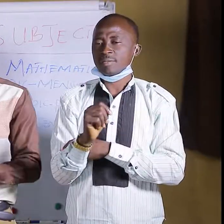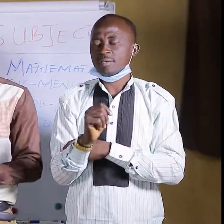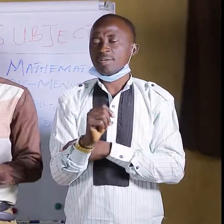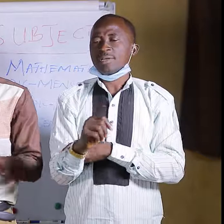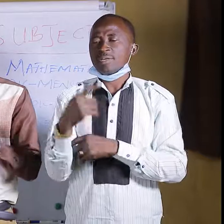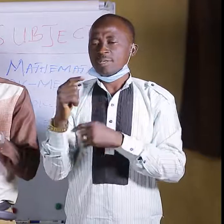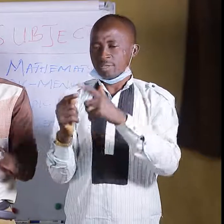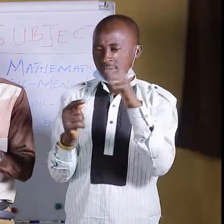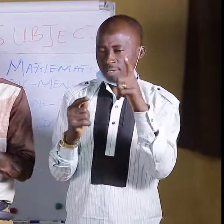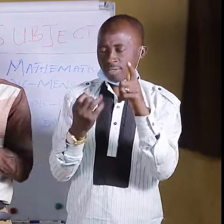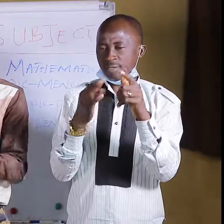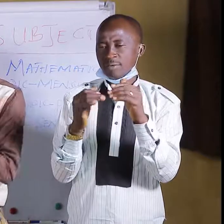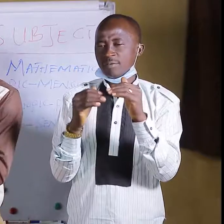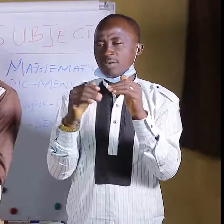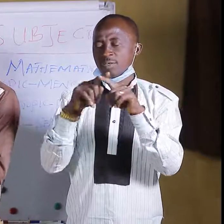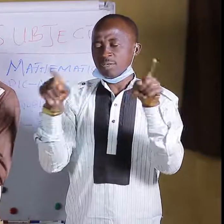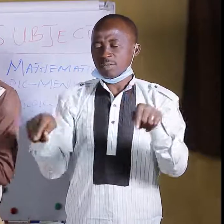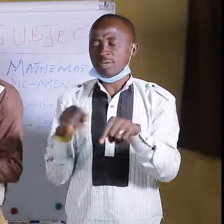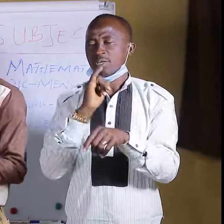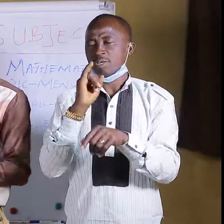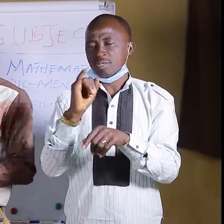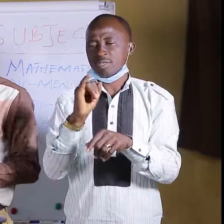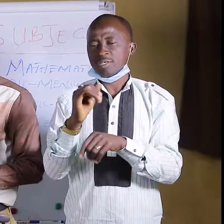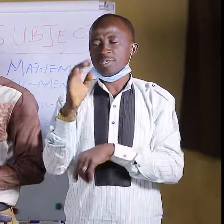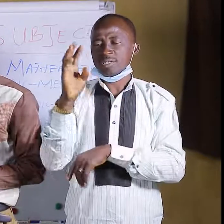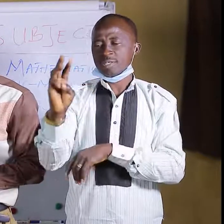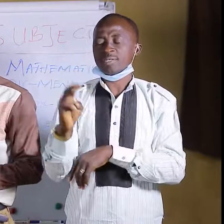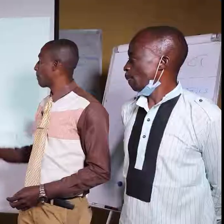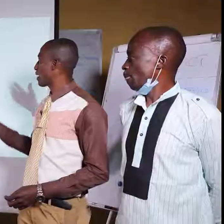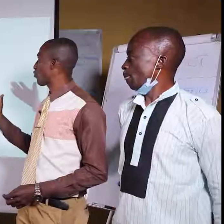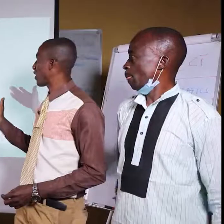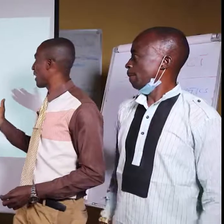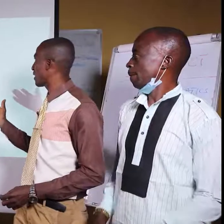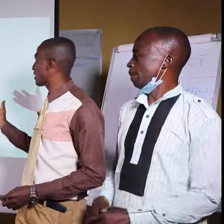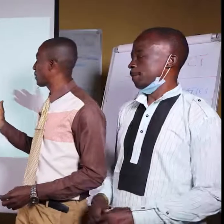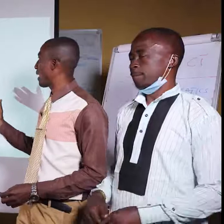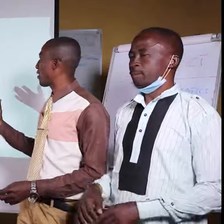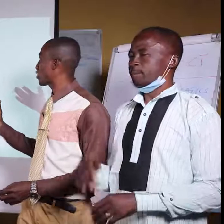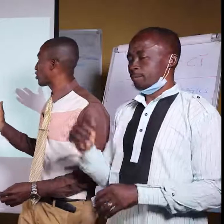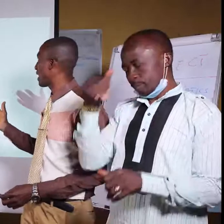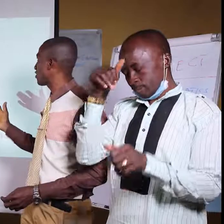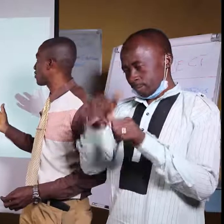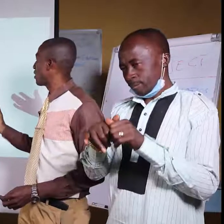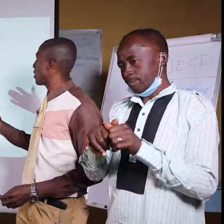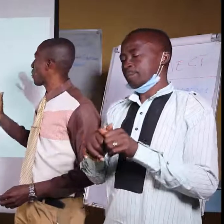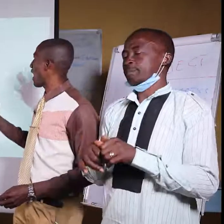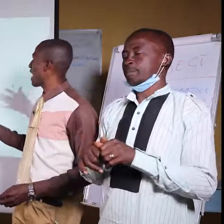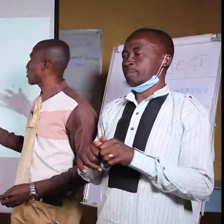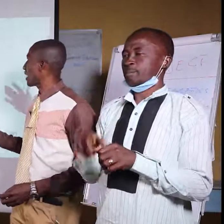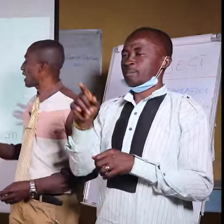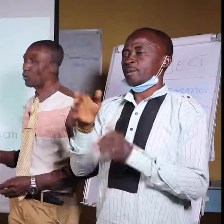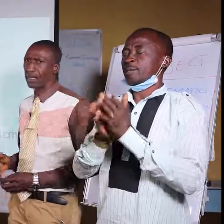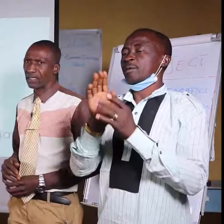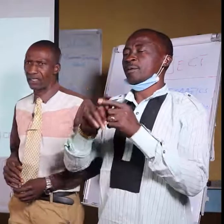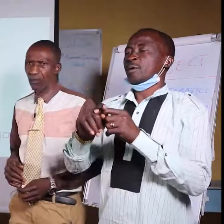of side of a square is 6 centimeters. But don't forget, my dear students, you are asked